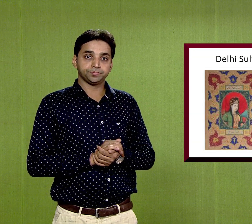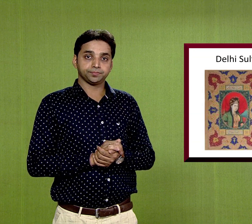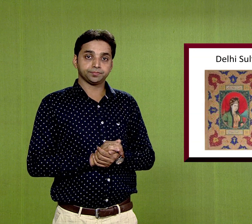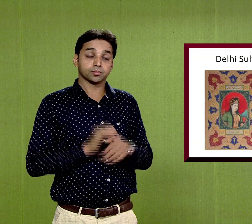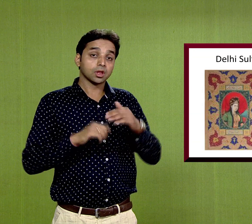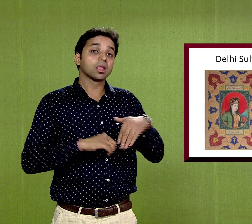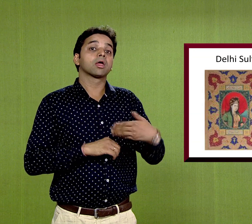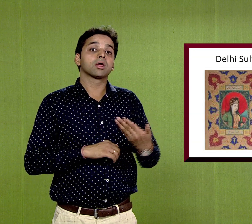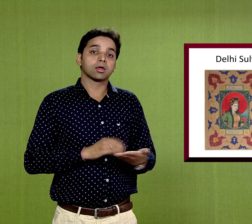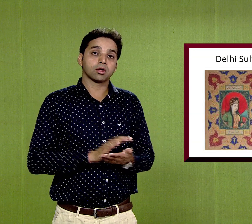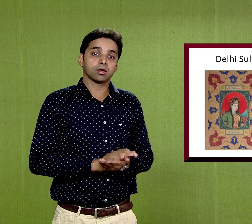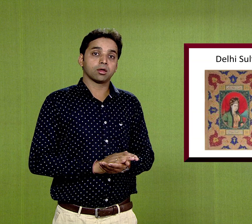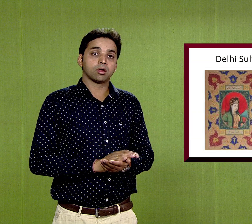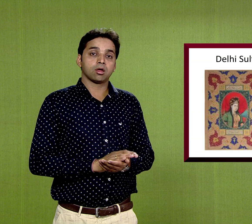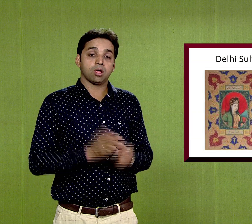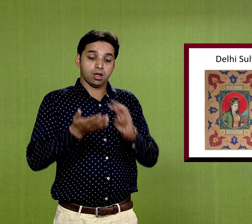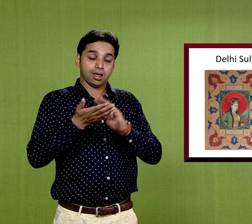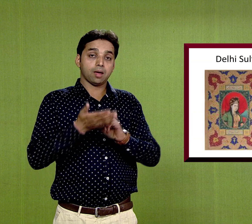and Mughal Empire